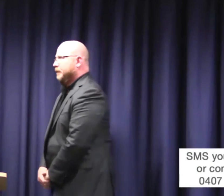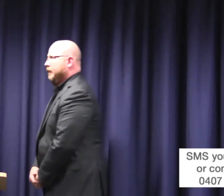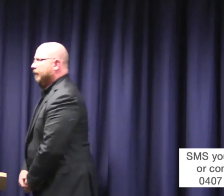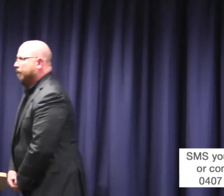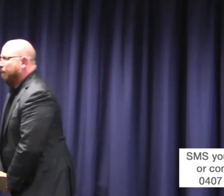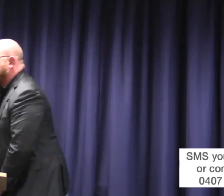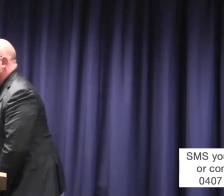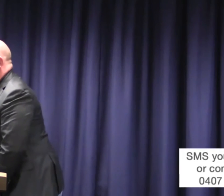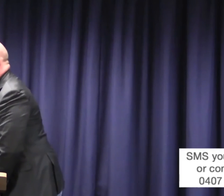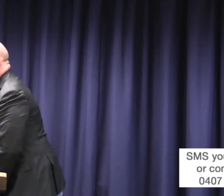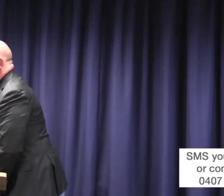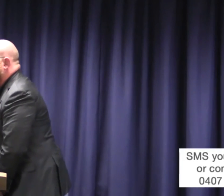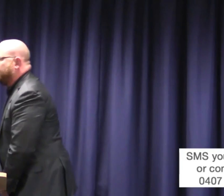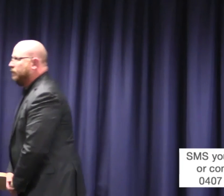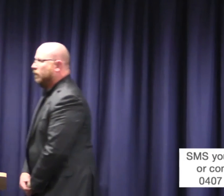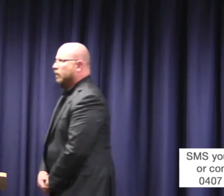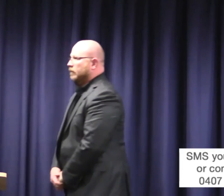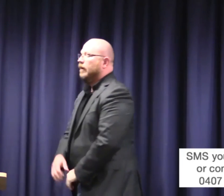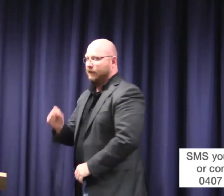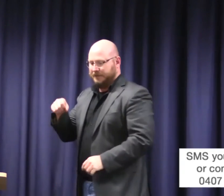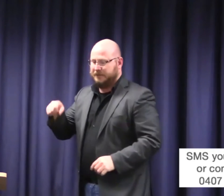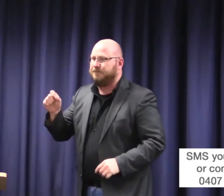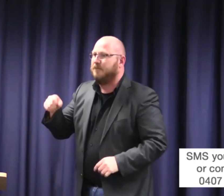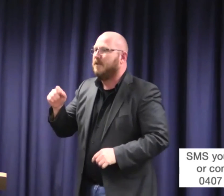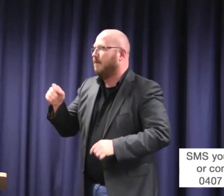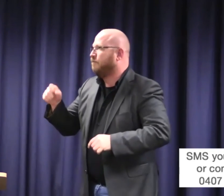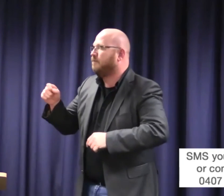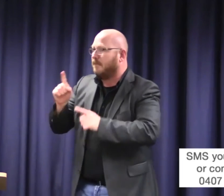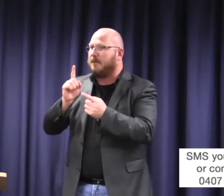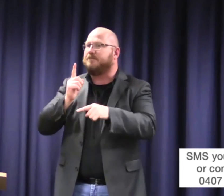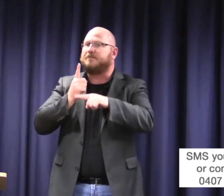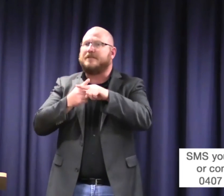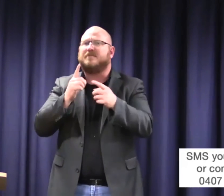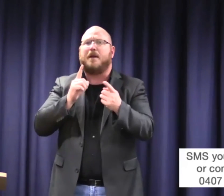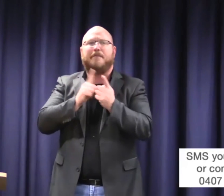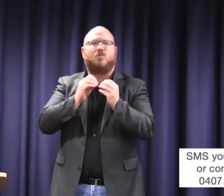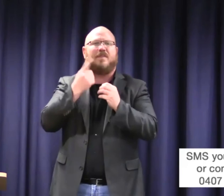to broach this subject.